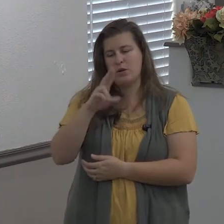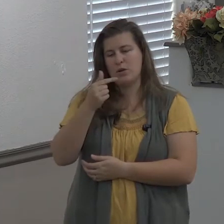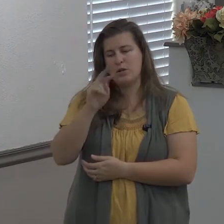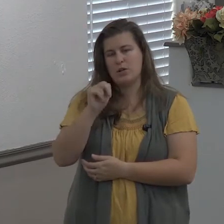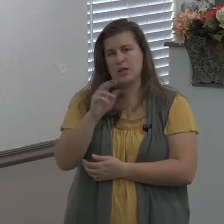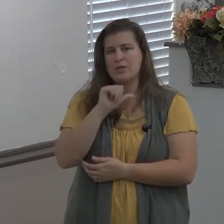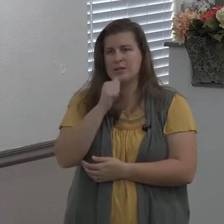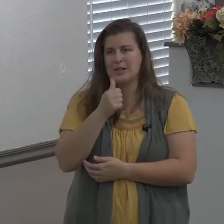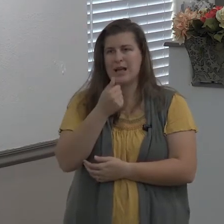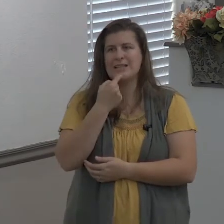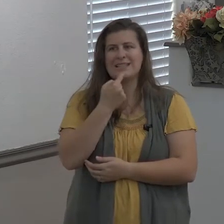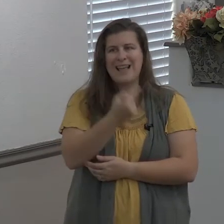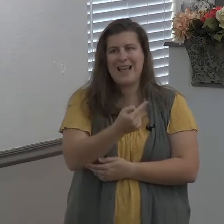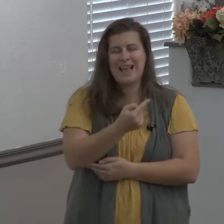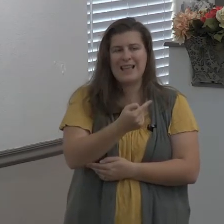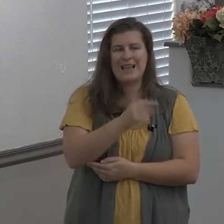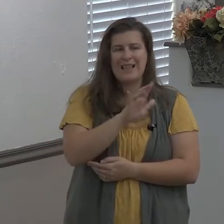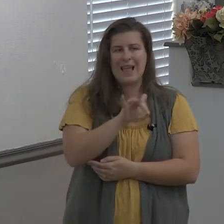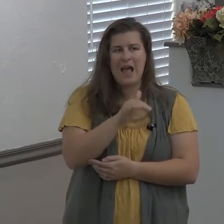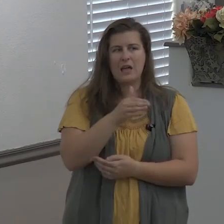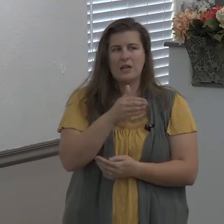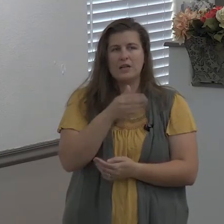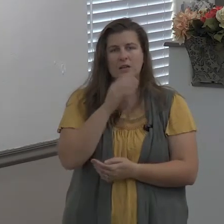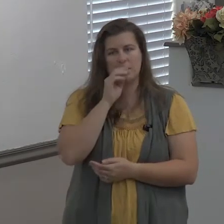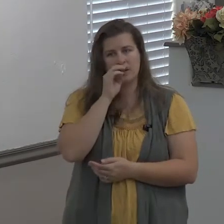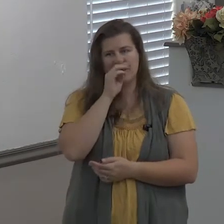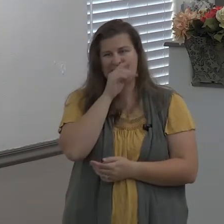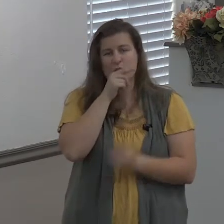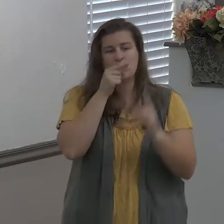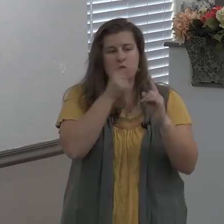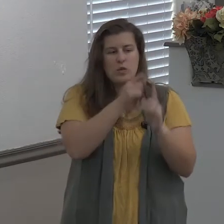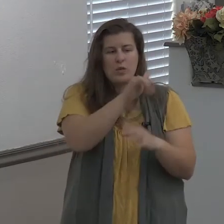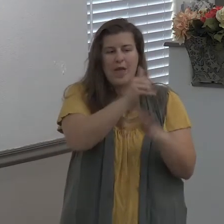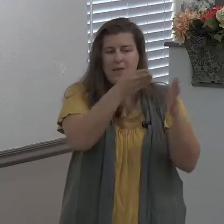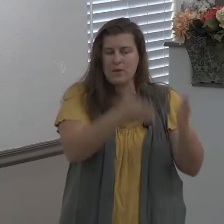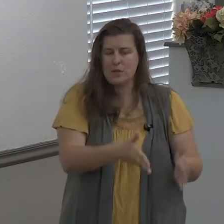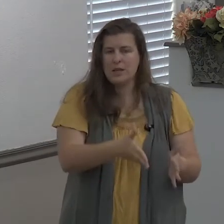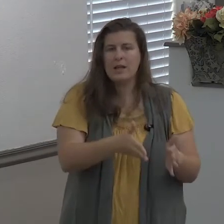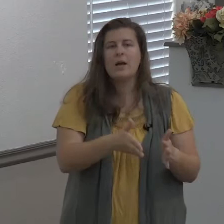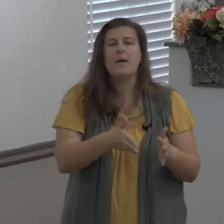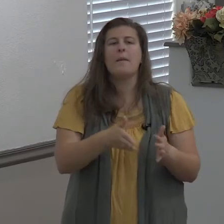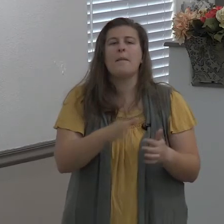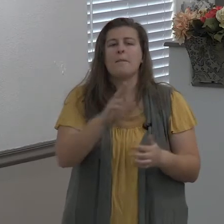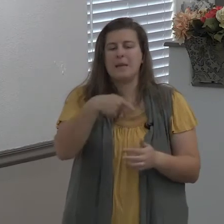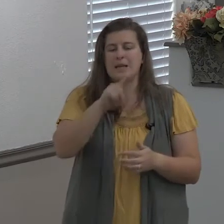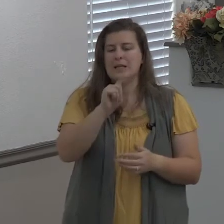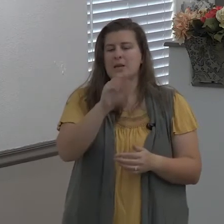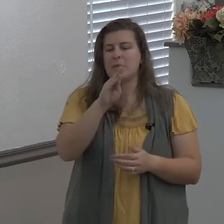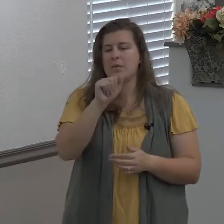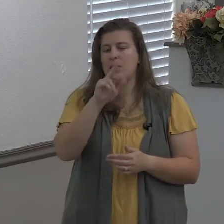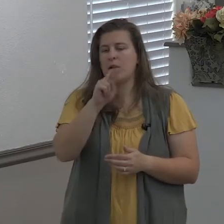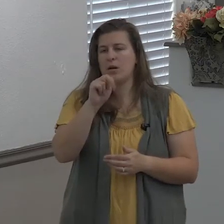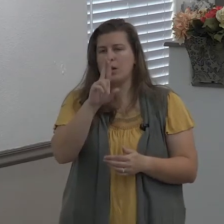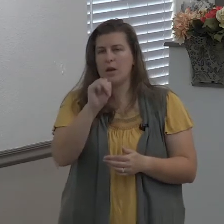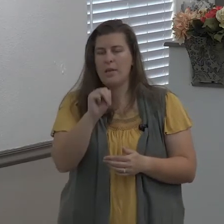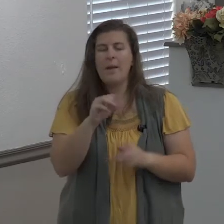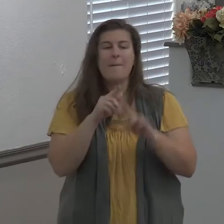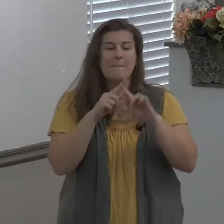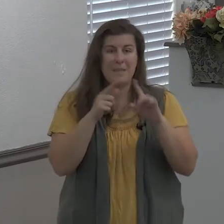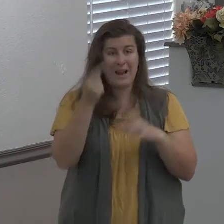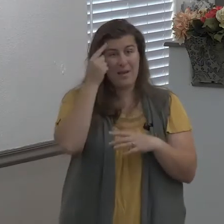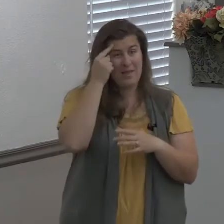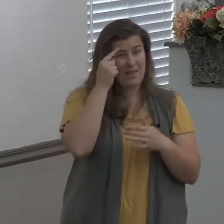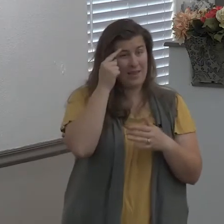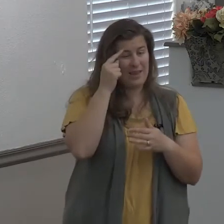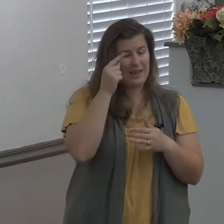I don't believe C.H. Spurgeon was actually saying that against Barnum. I believe he saw through